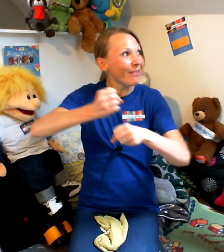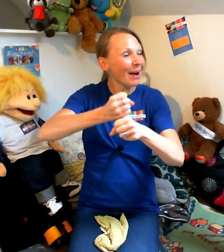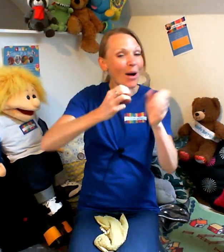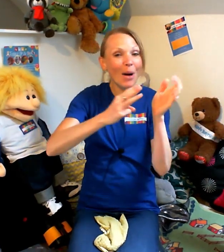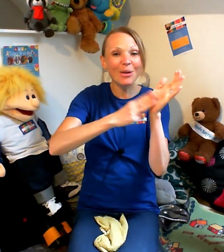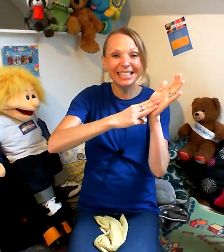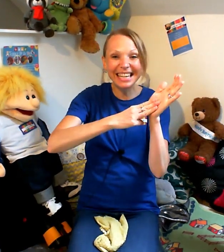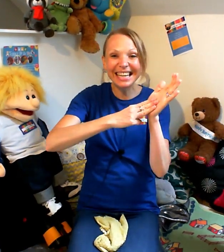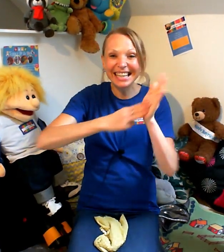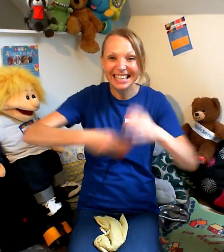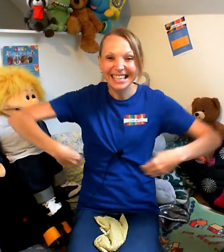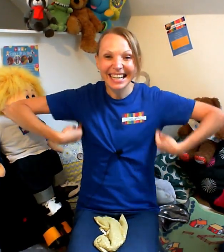Grandma monkey.